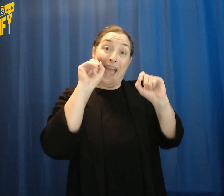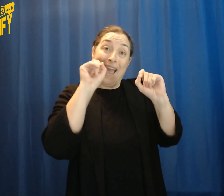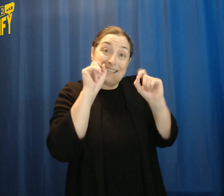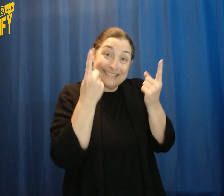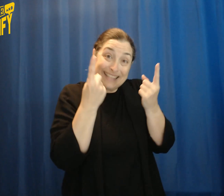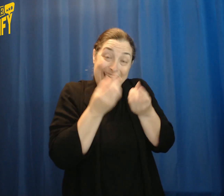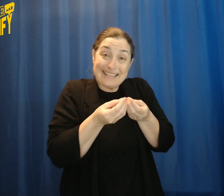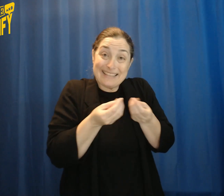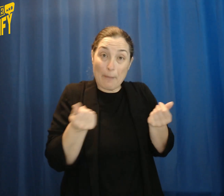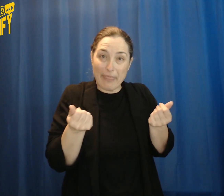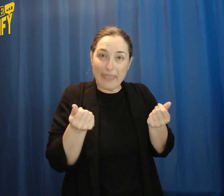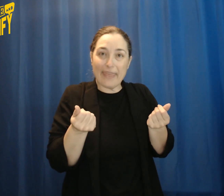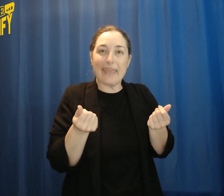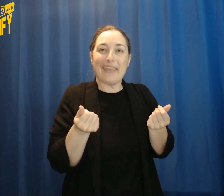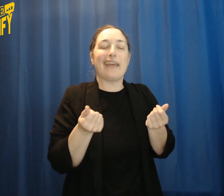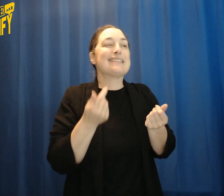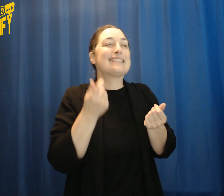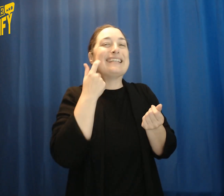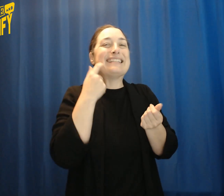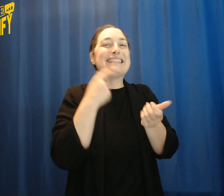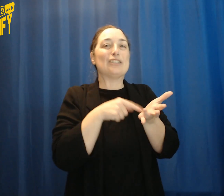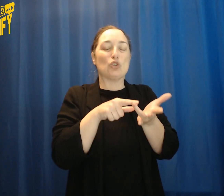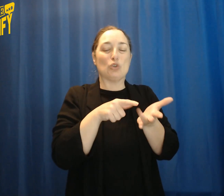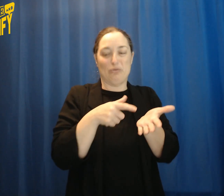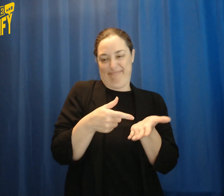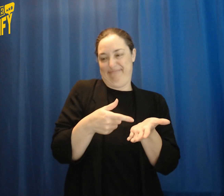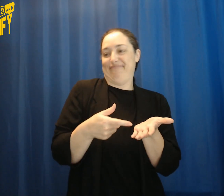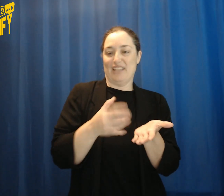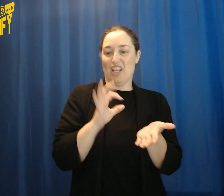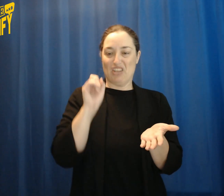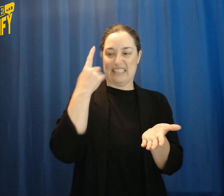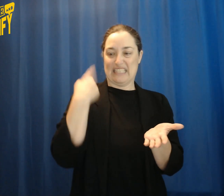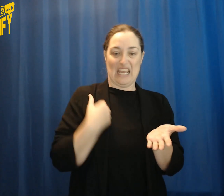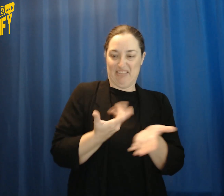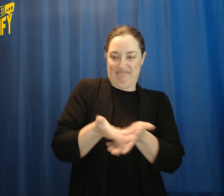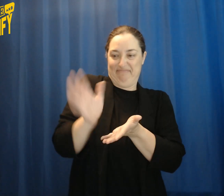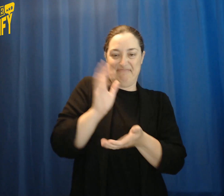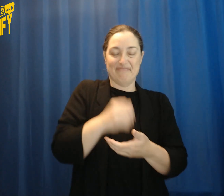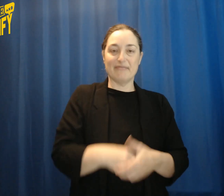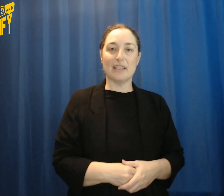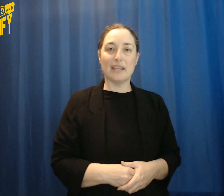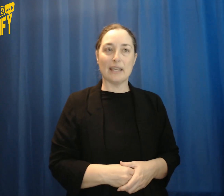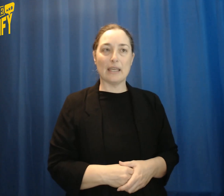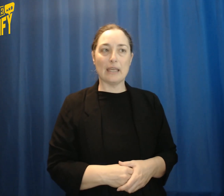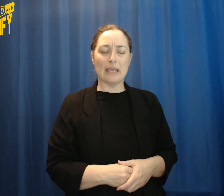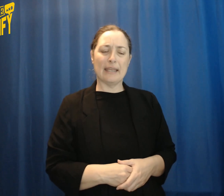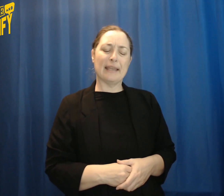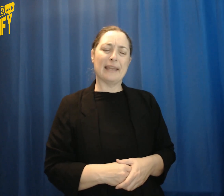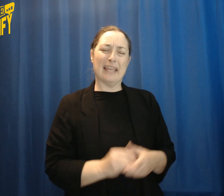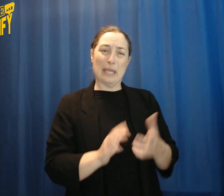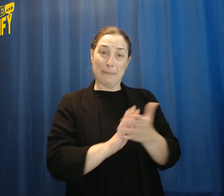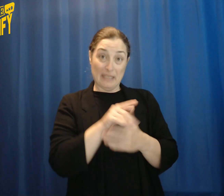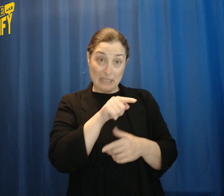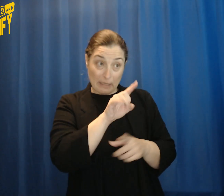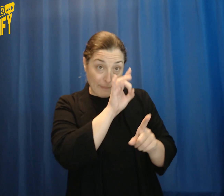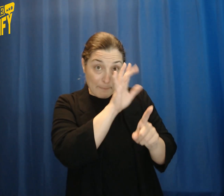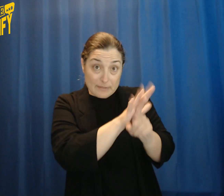to dismiss it. Yeah. That doesn't mean that they're artists themselves or they know anything about art, but